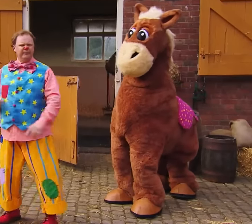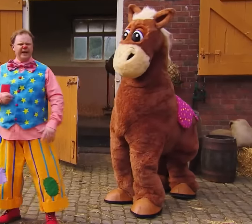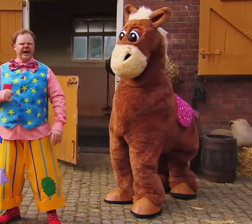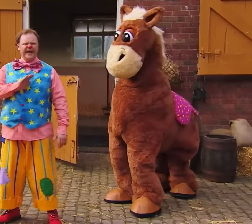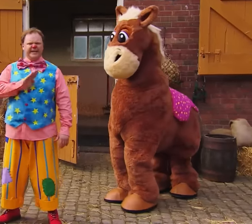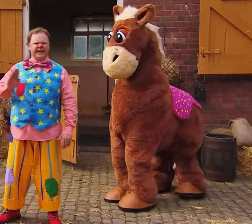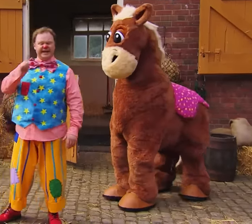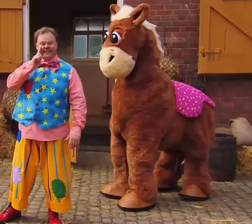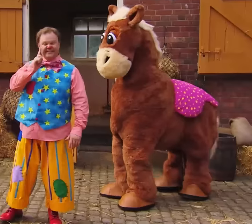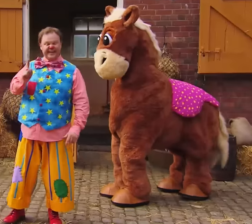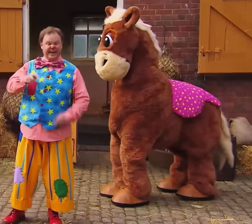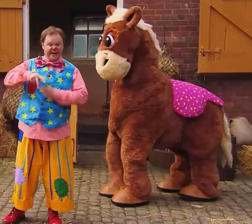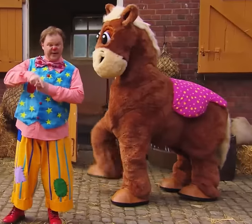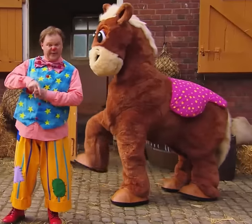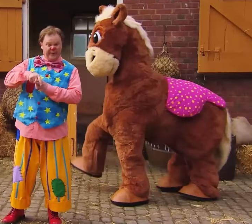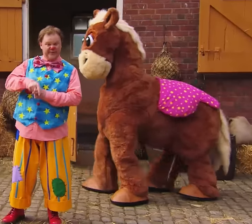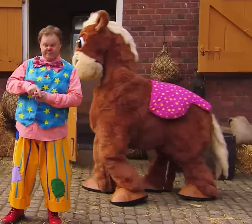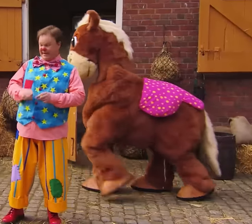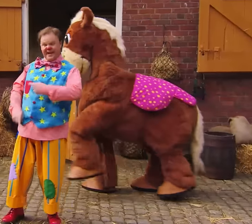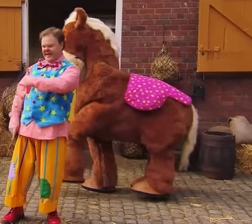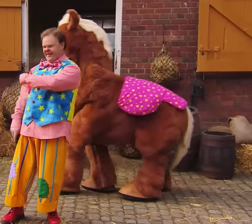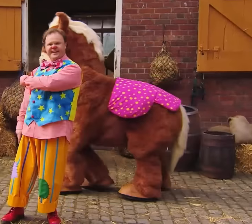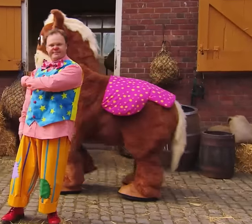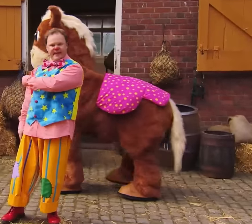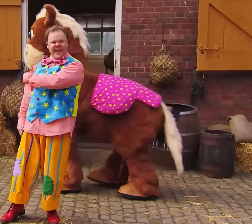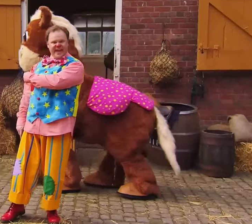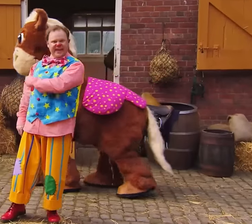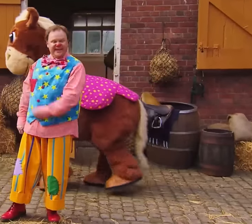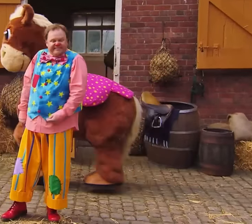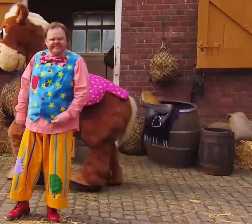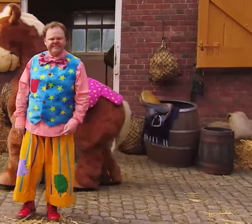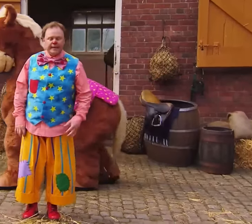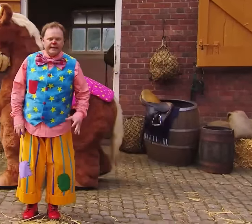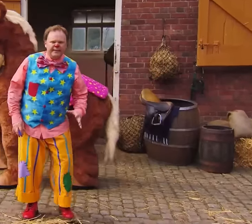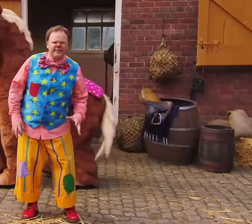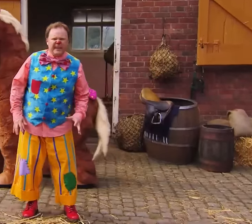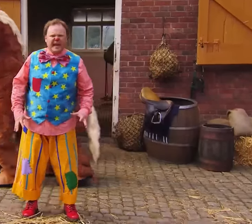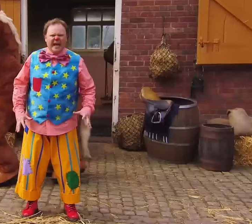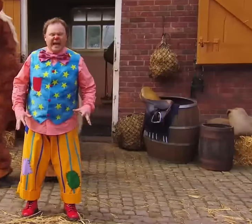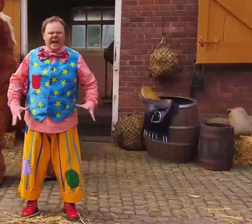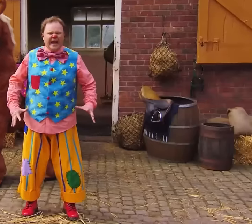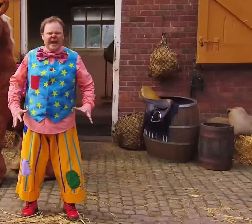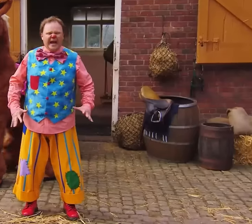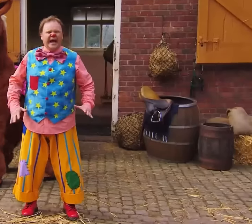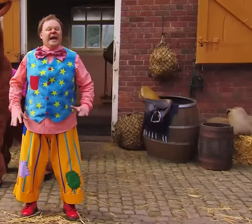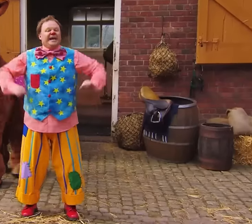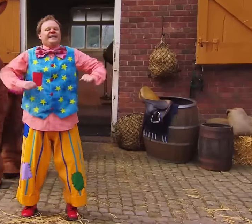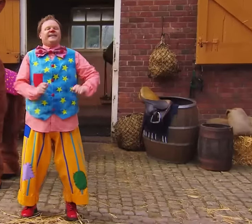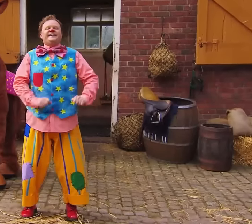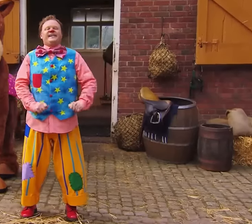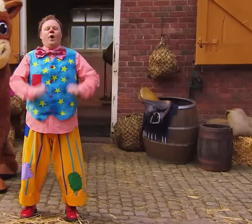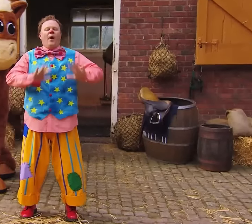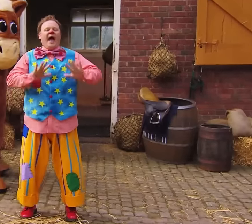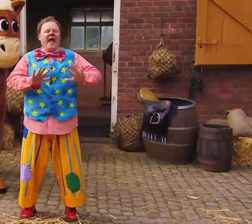Well, I can't see a horse behind me. It's right behind you, Mr Tumble.